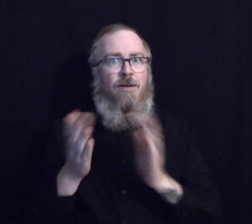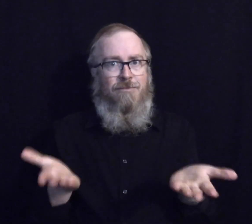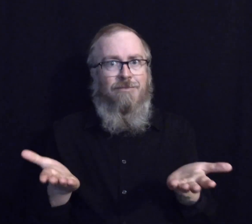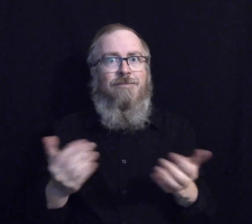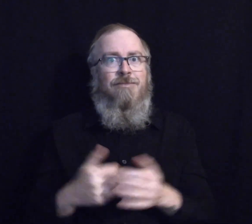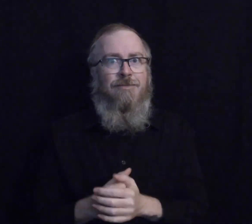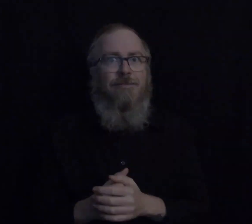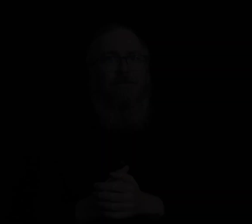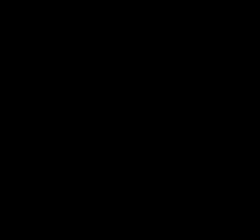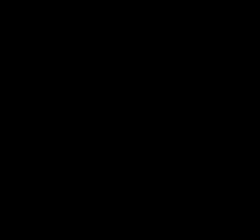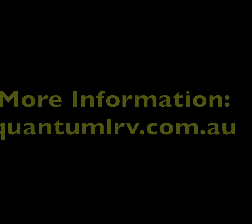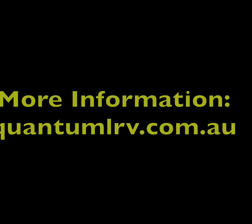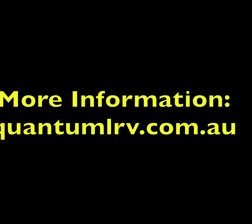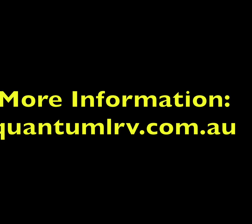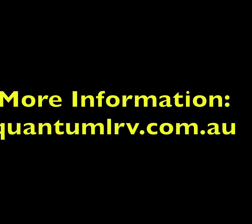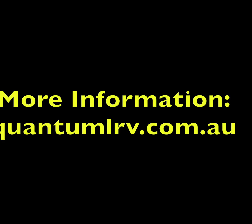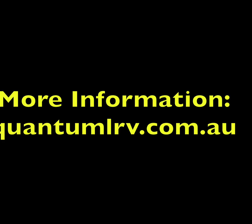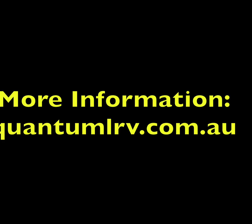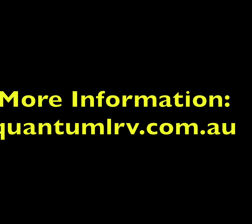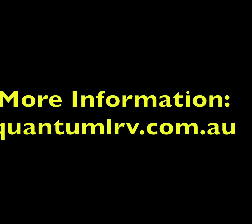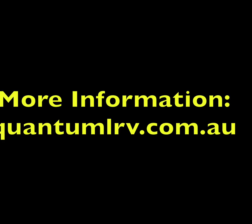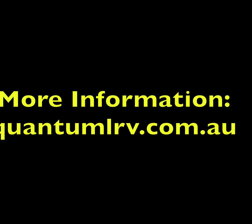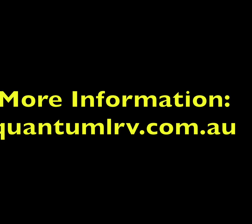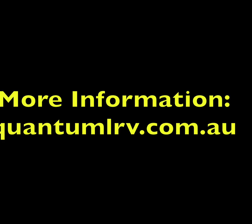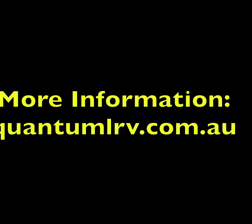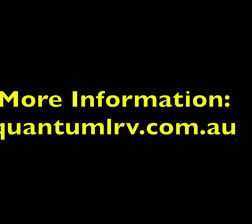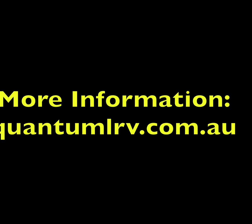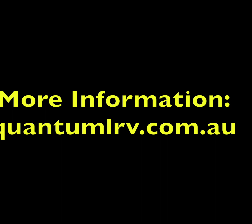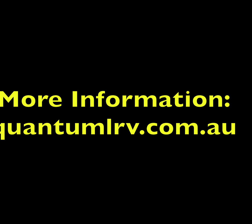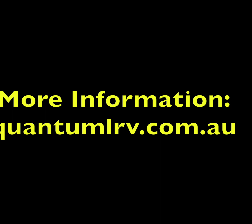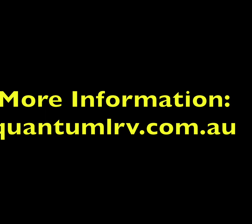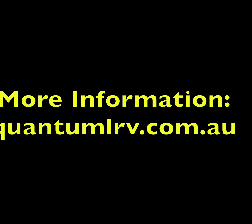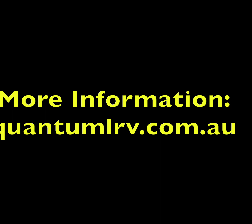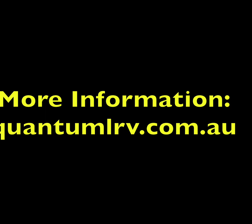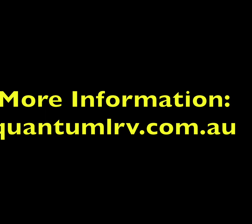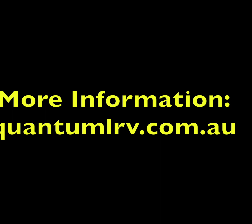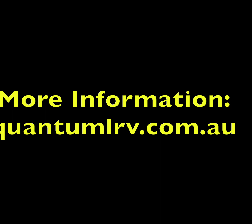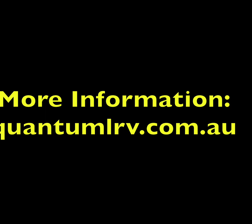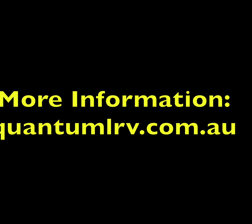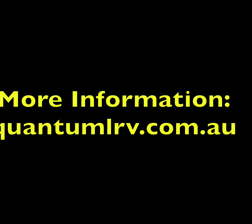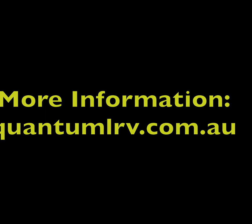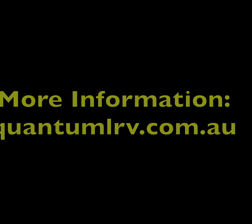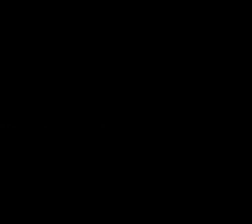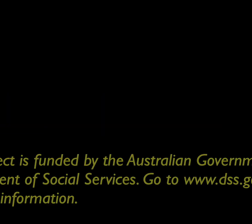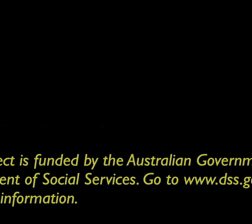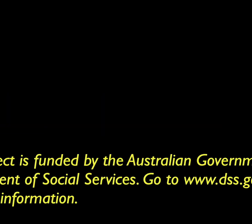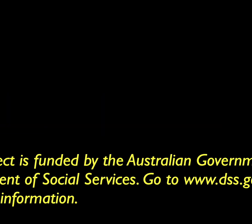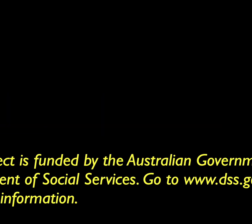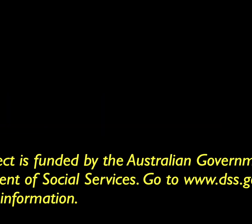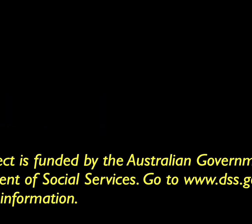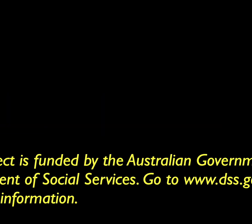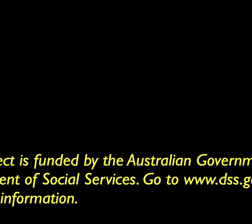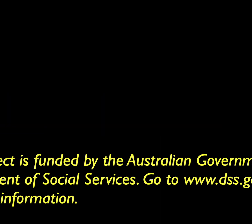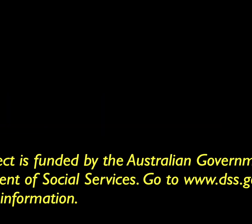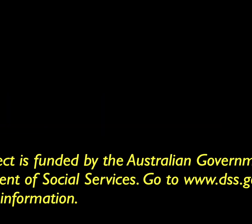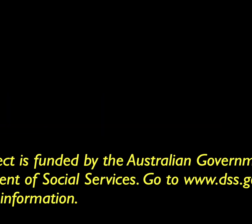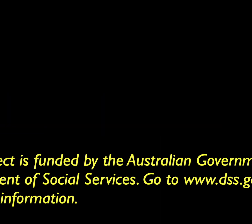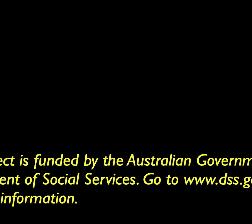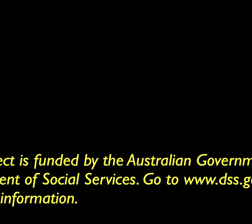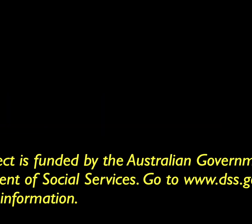More information, quantumlrv.com. deafblind.com.au. This project is funded